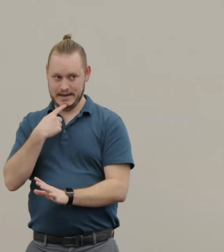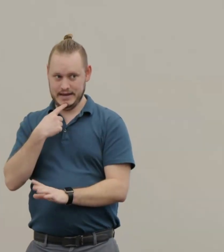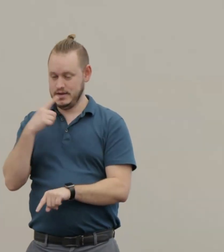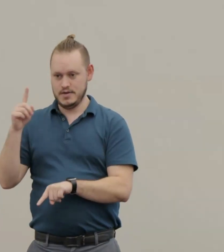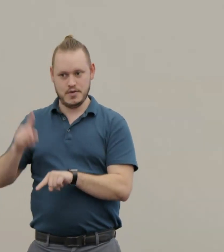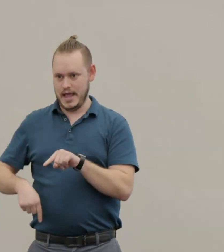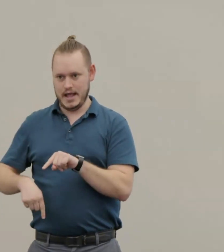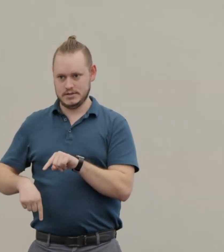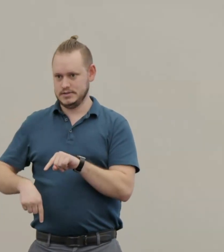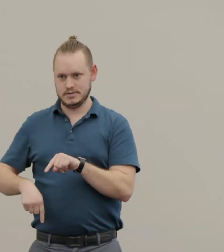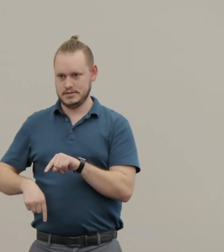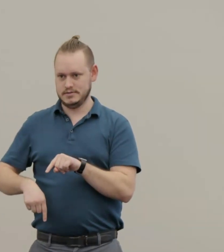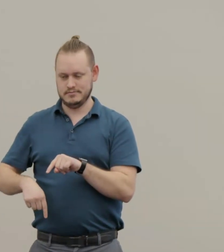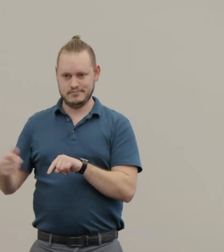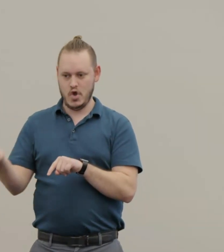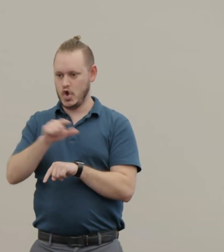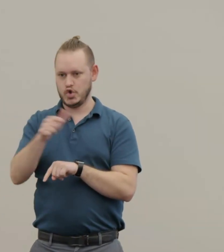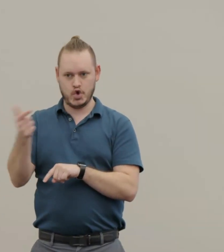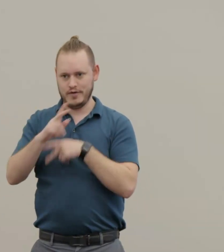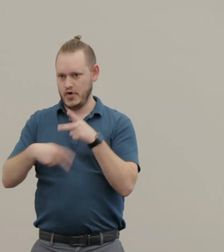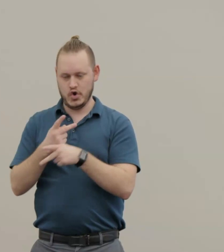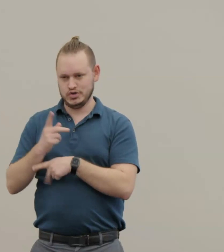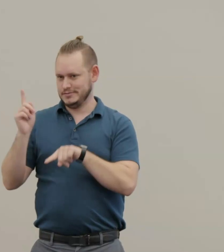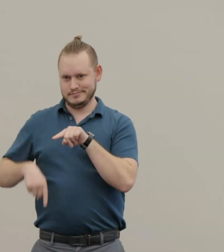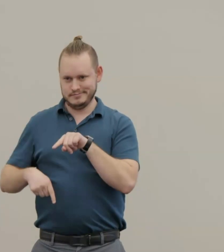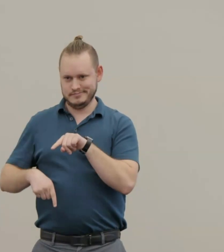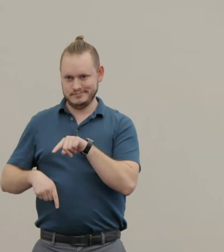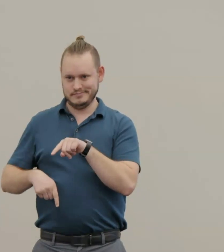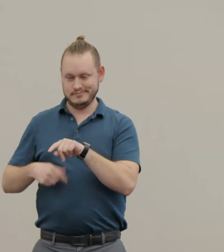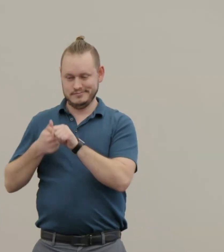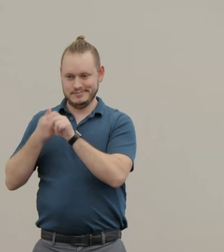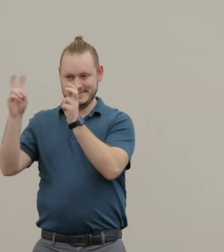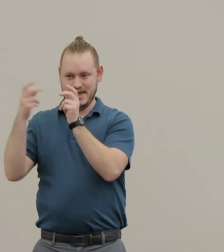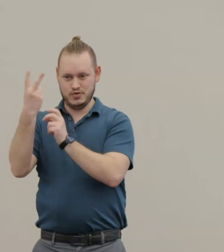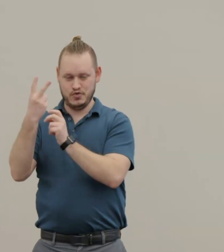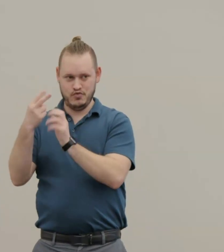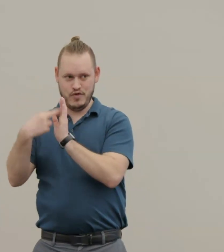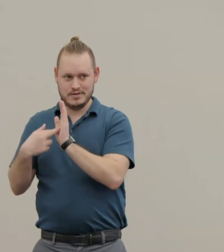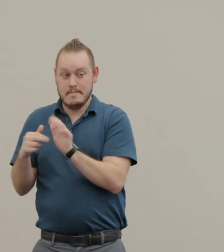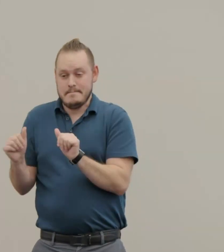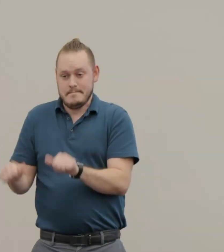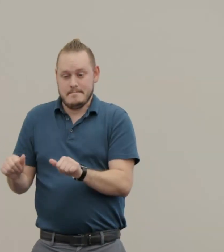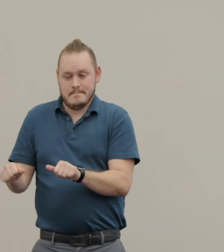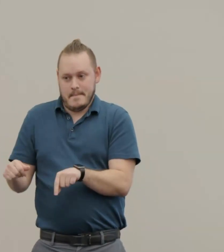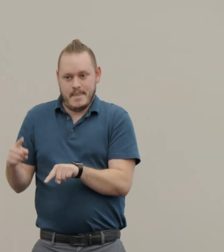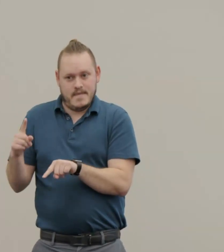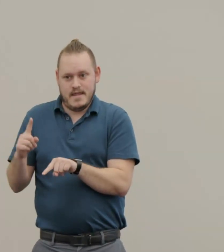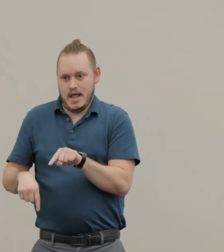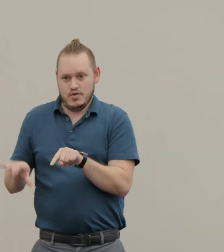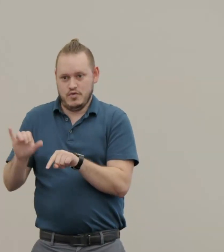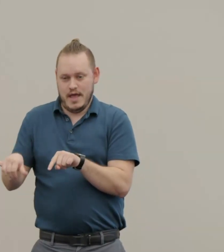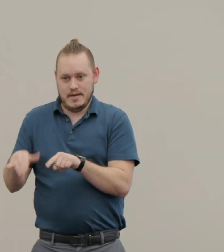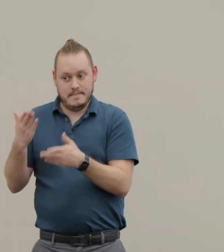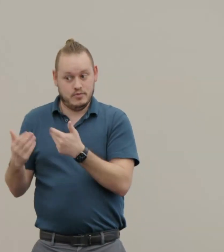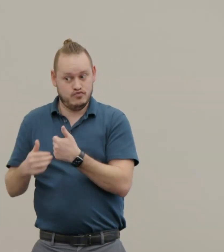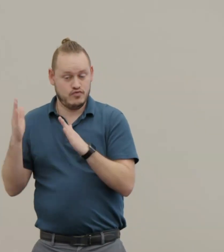do conforming alternative versions. So under the Title II regs, there's a possibility that you can't do this and you could get